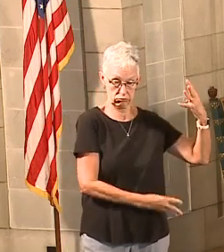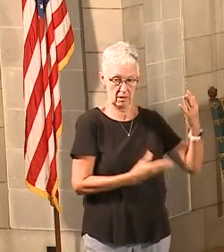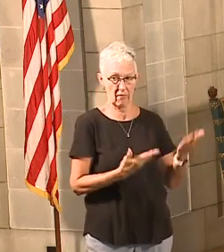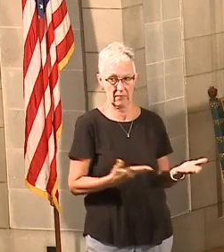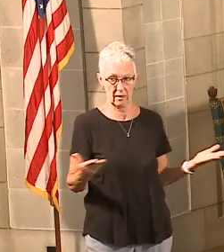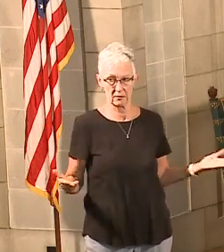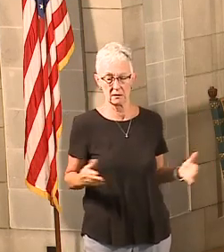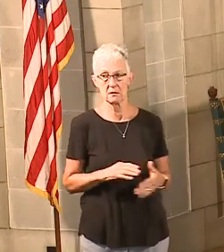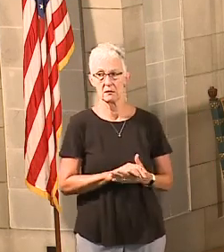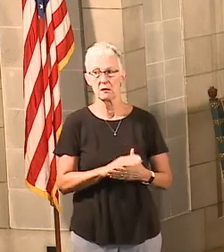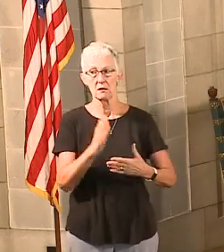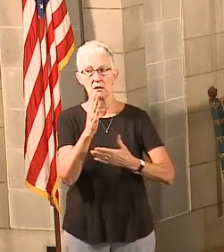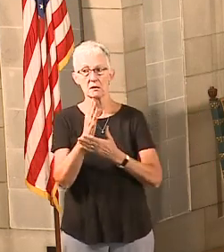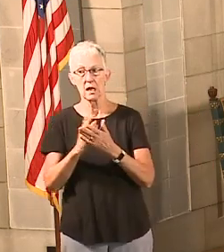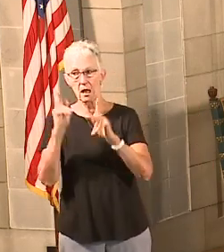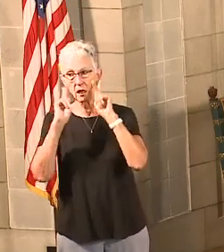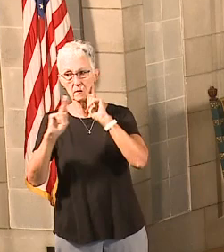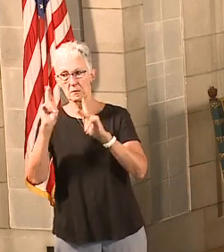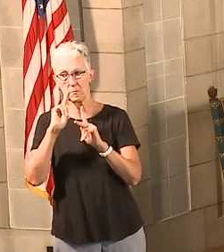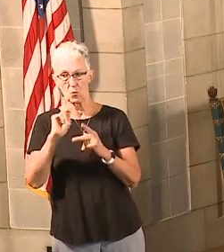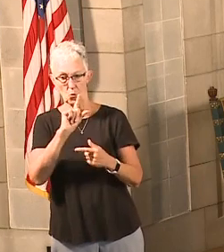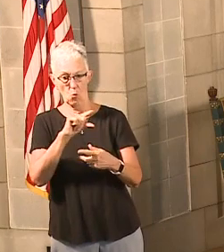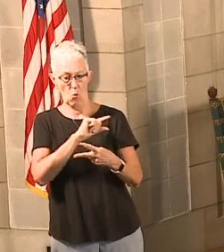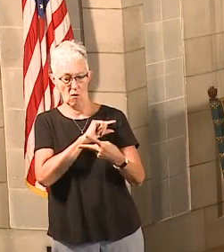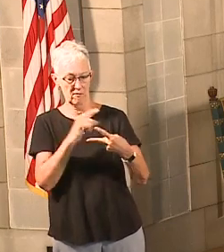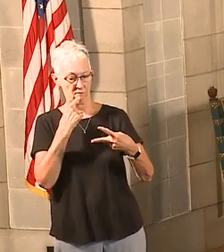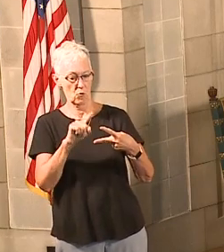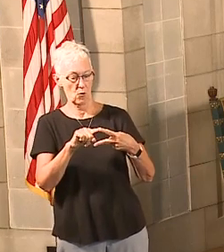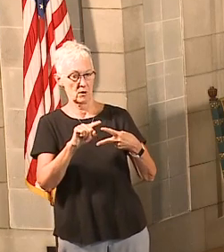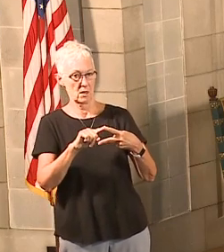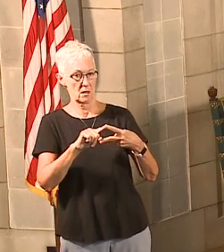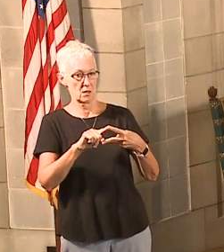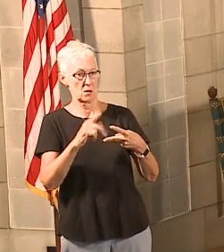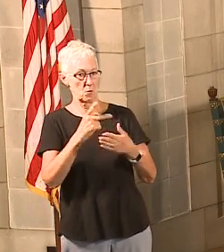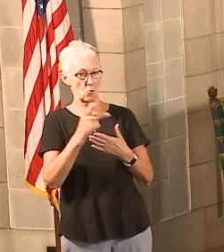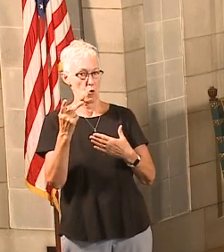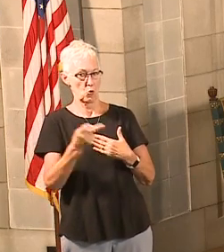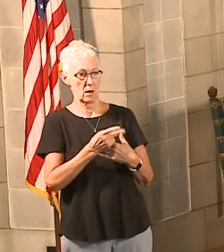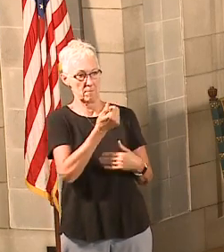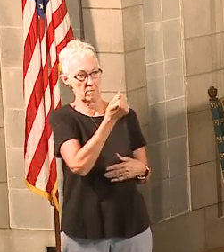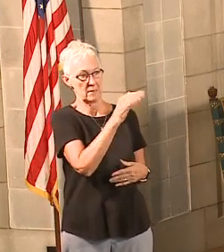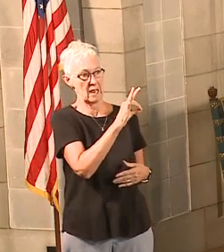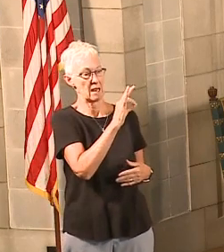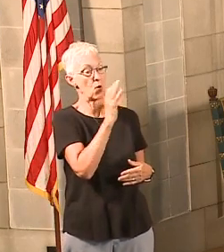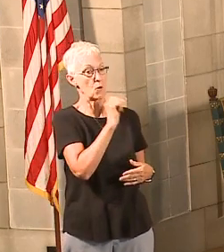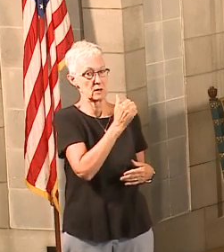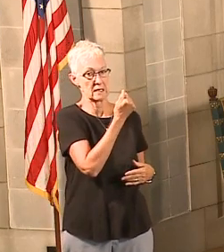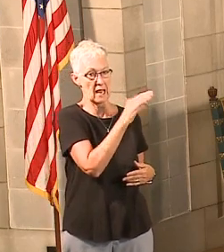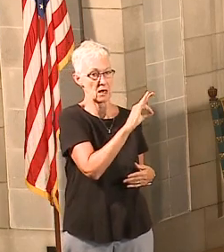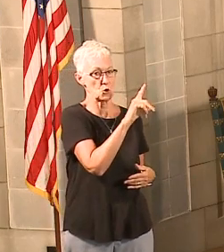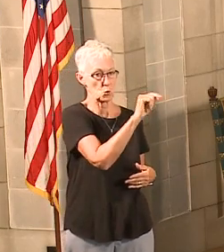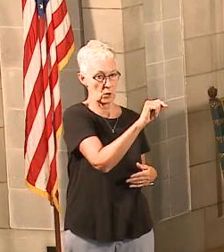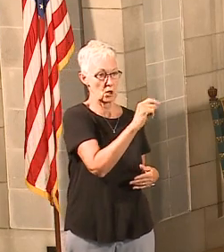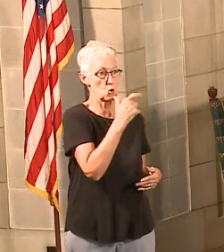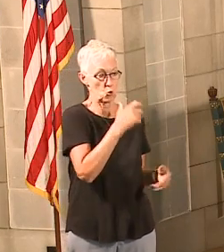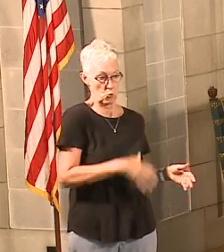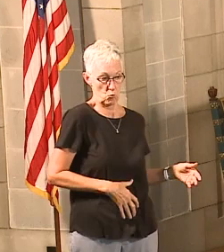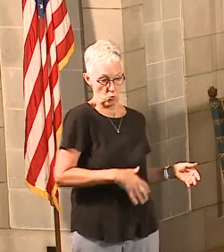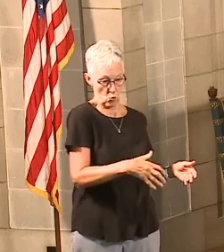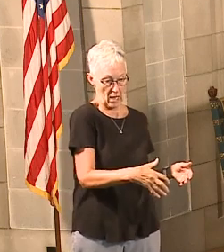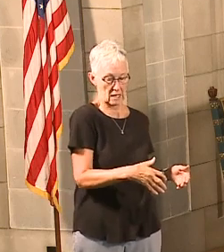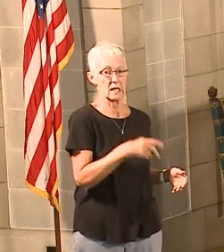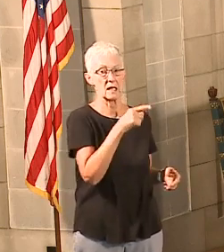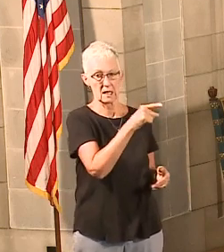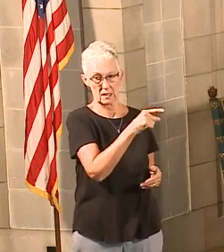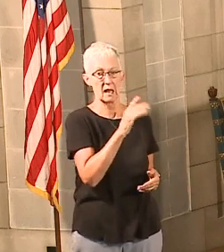they're either medically frail, are 19 or 20 years old, or pregnant women, they will also receive those